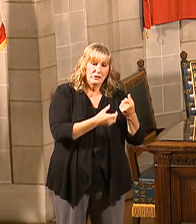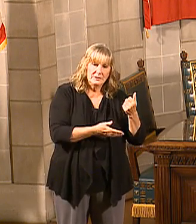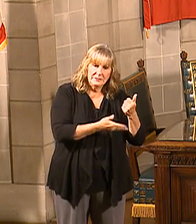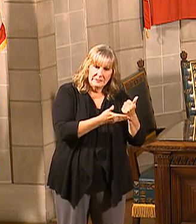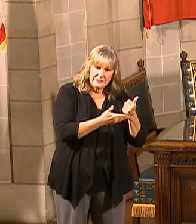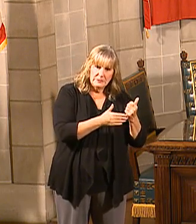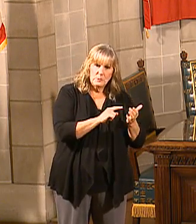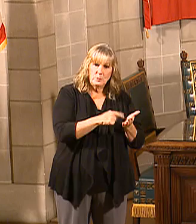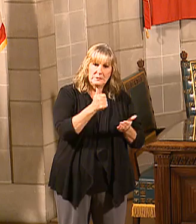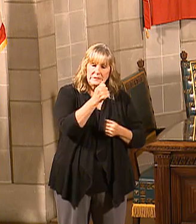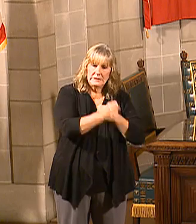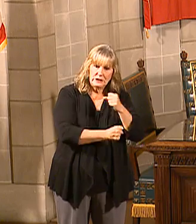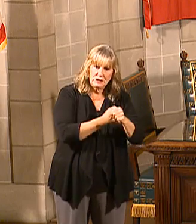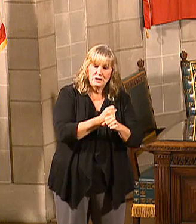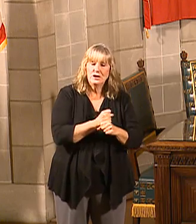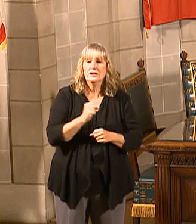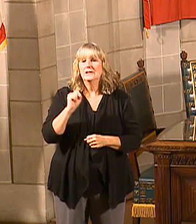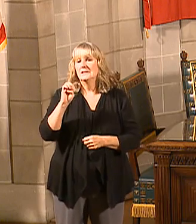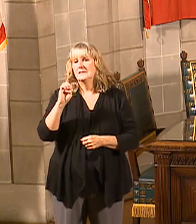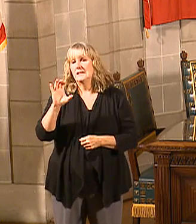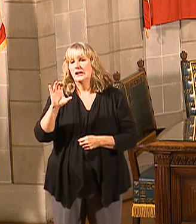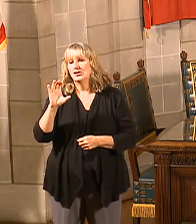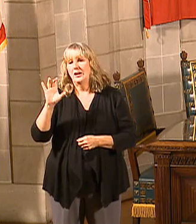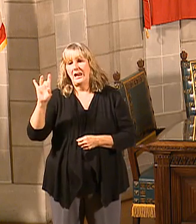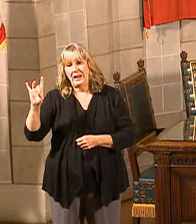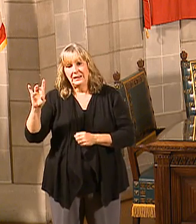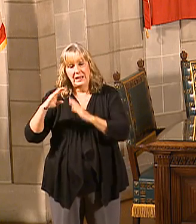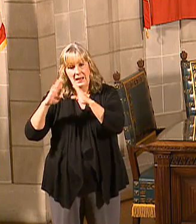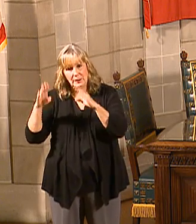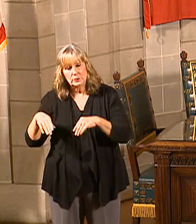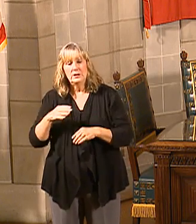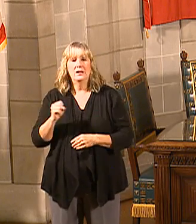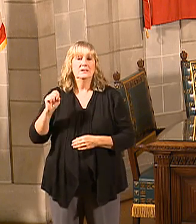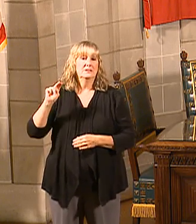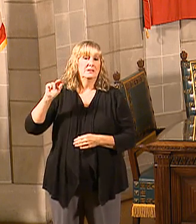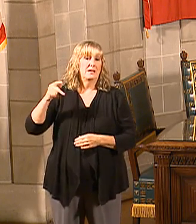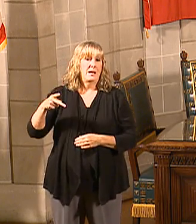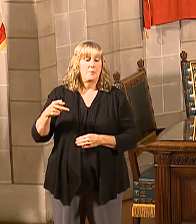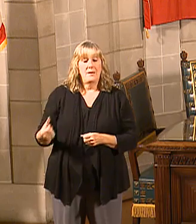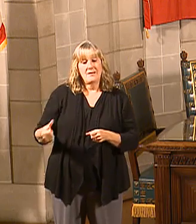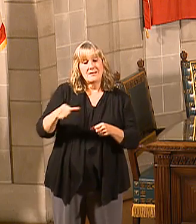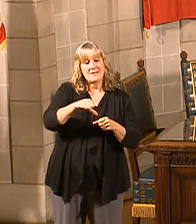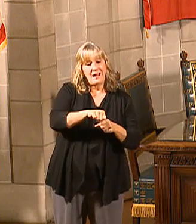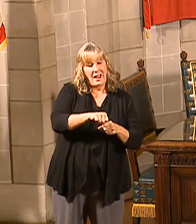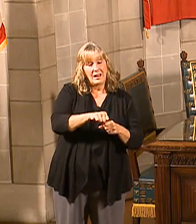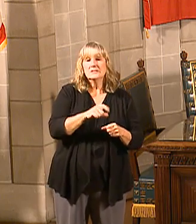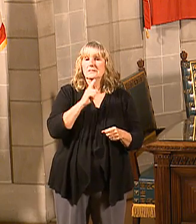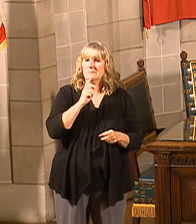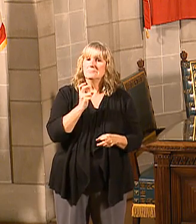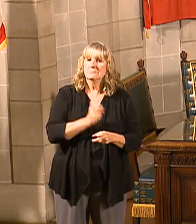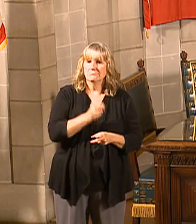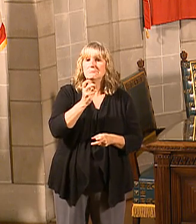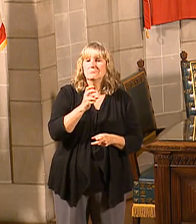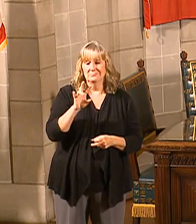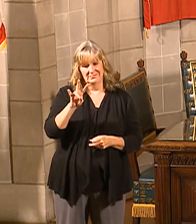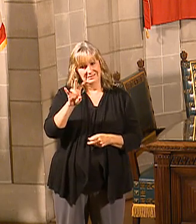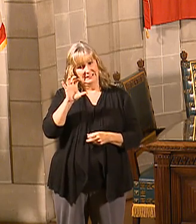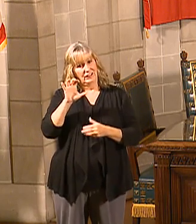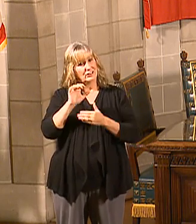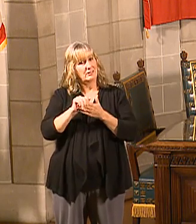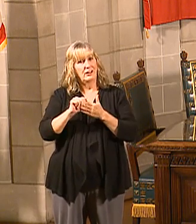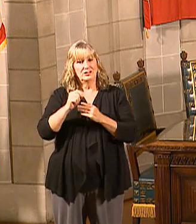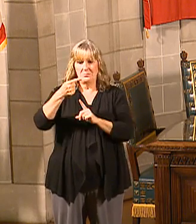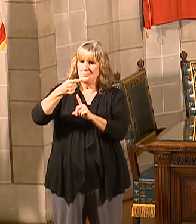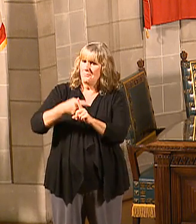once a year, Section 8 housing, and SNAP. Putting gas in my car at the time was troublesome. With only $700 to last